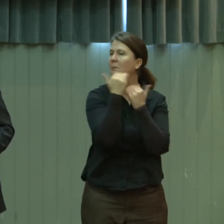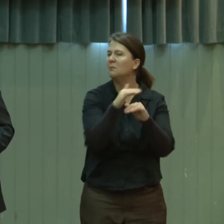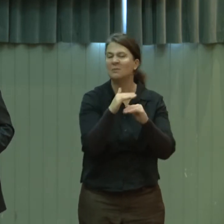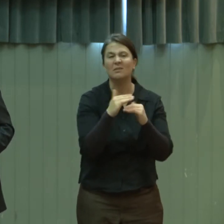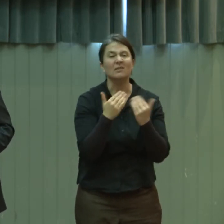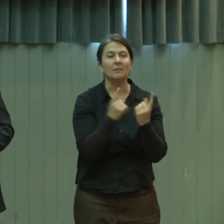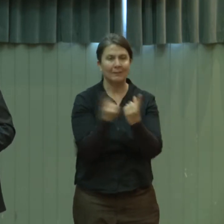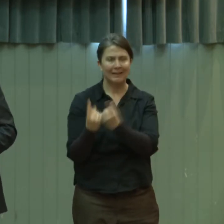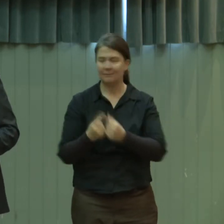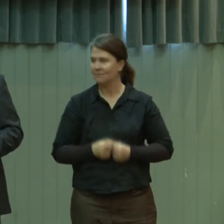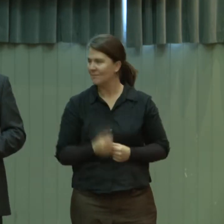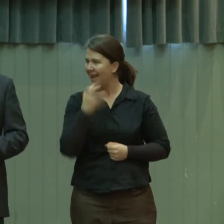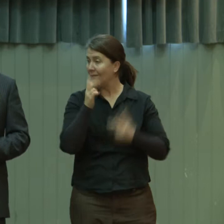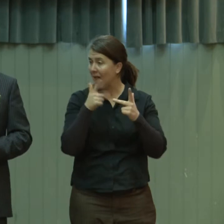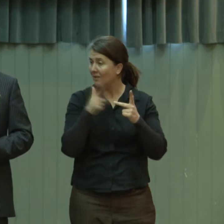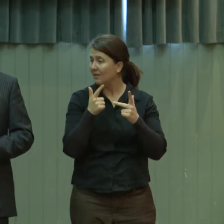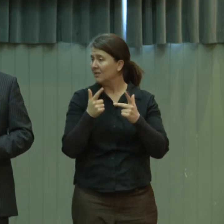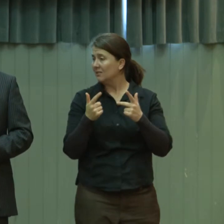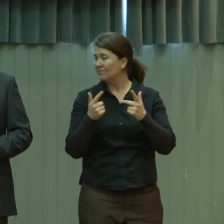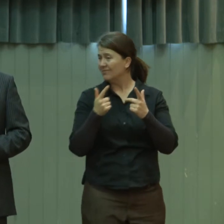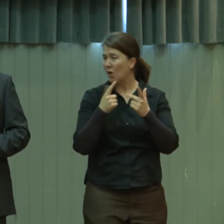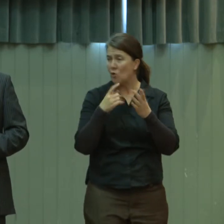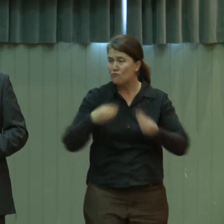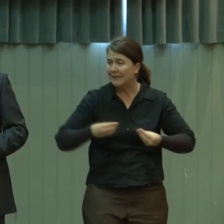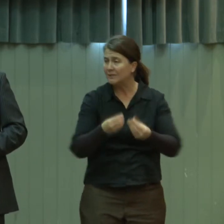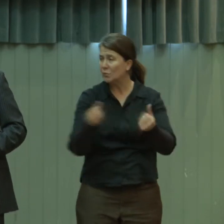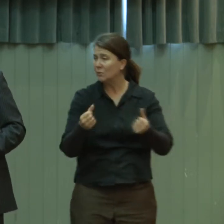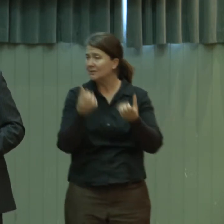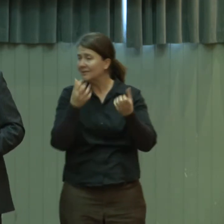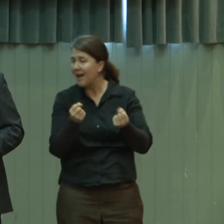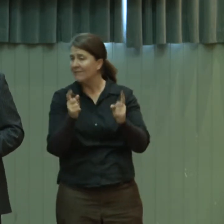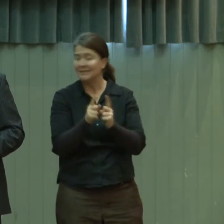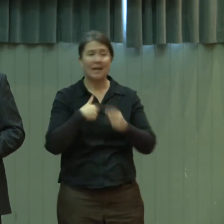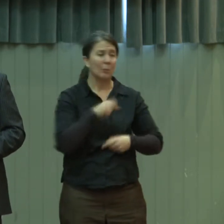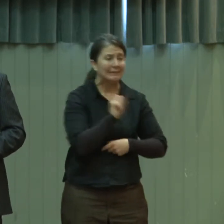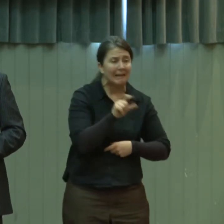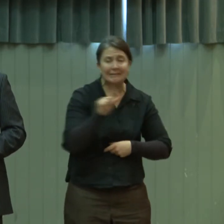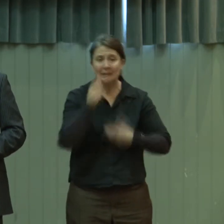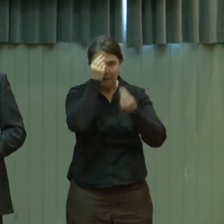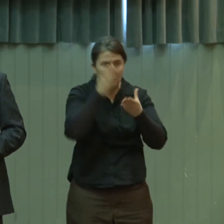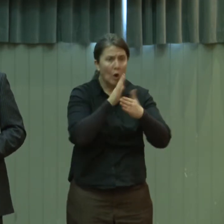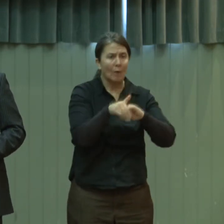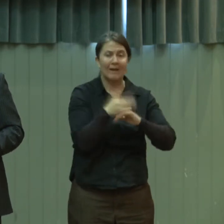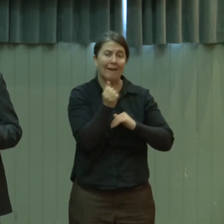letters, and we text families to remind them about appointments. Sometimes we'll